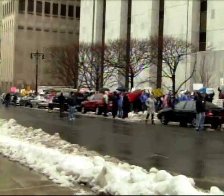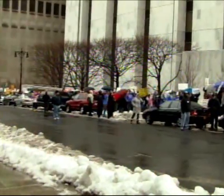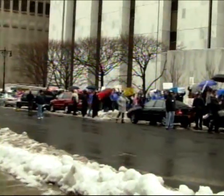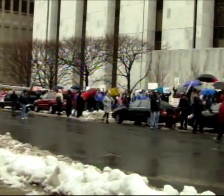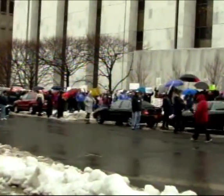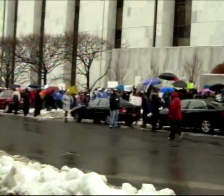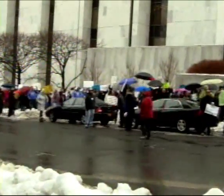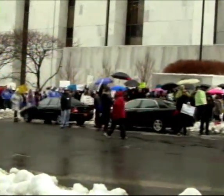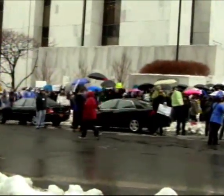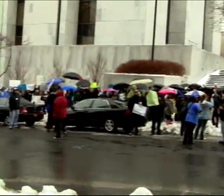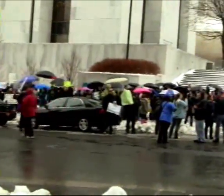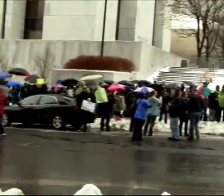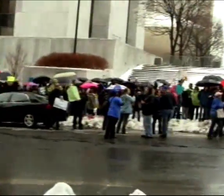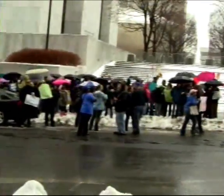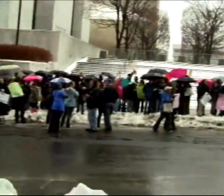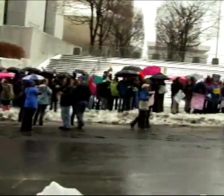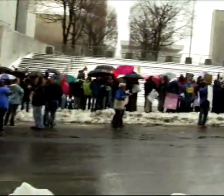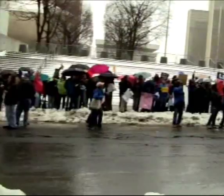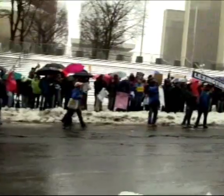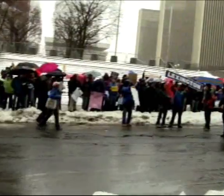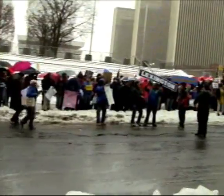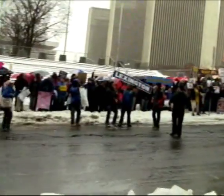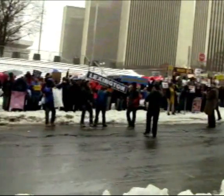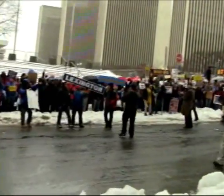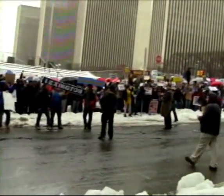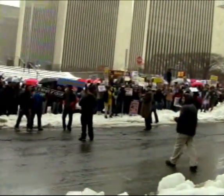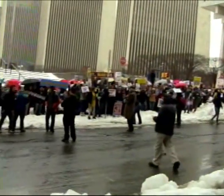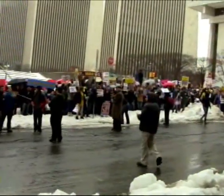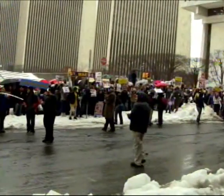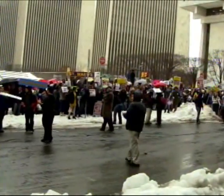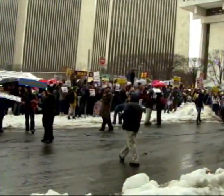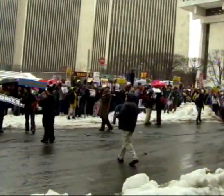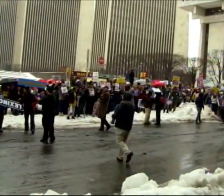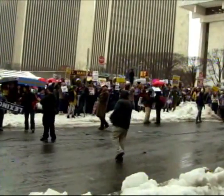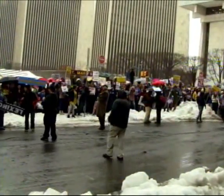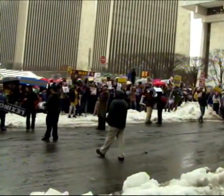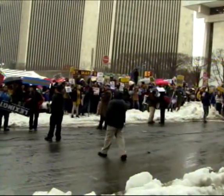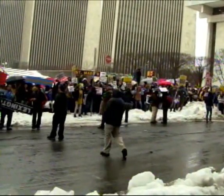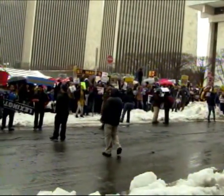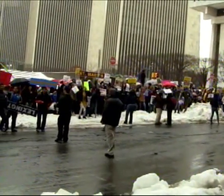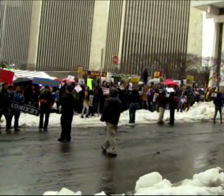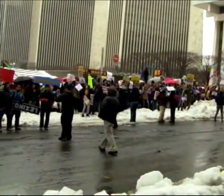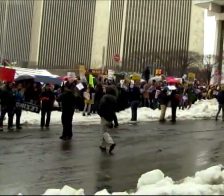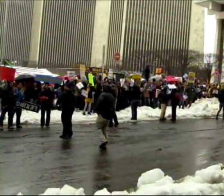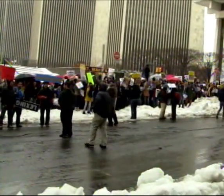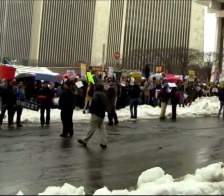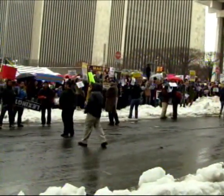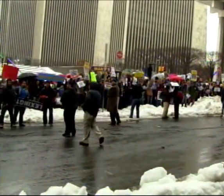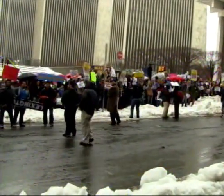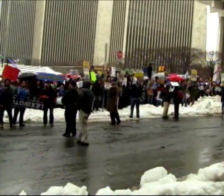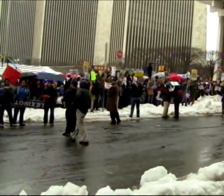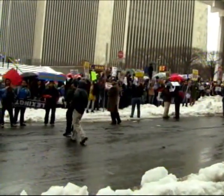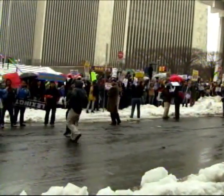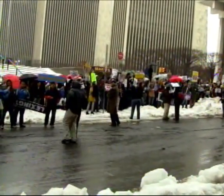remains unresolved. They are asking anyone who would like to help out to sign their online petition and contact their local state representatives.